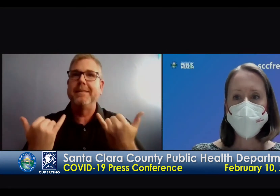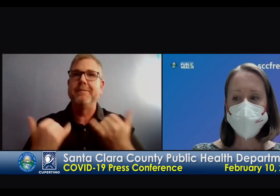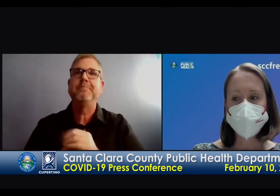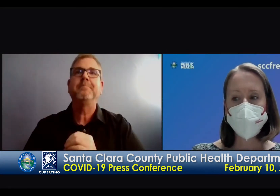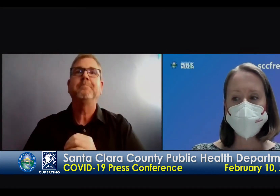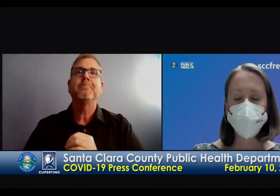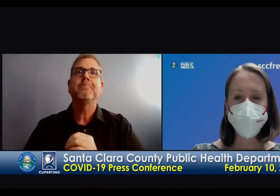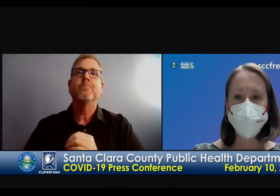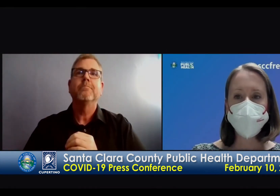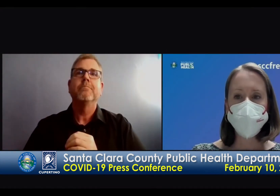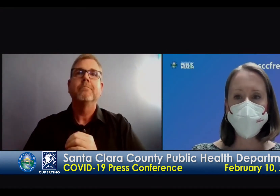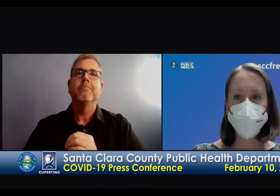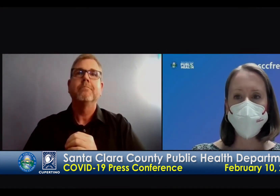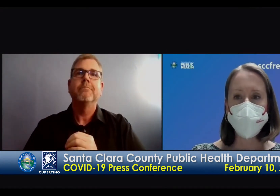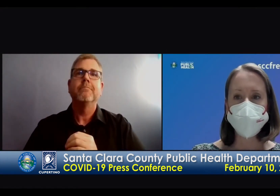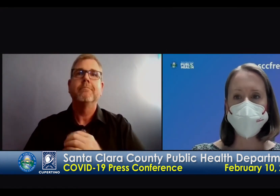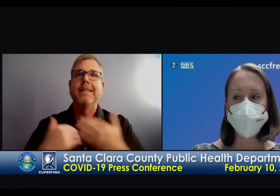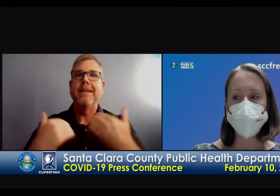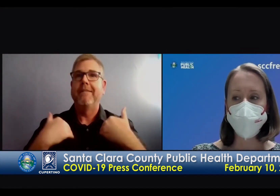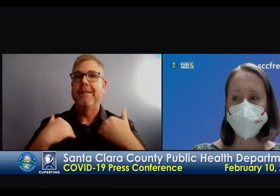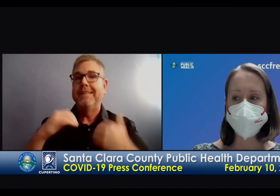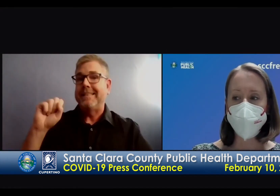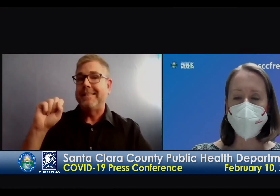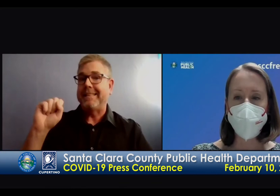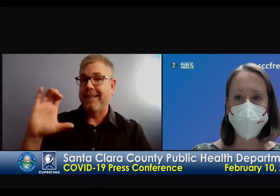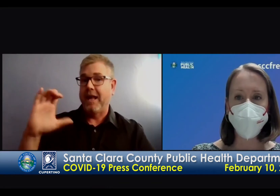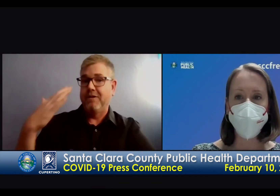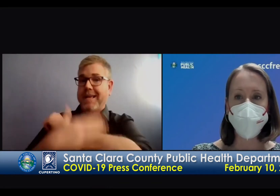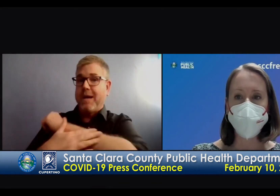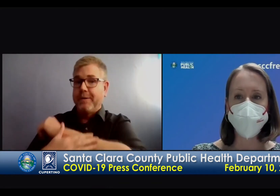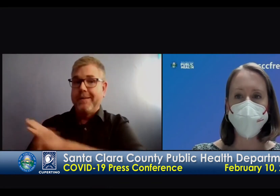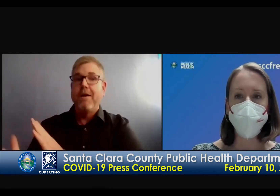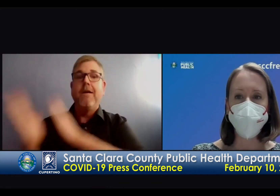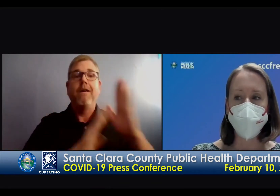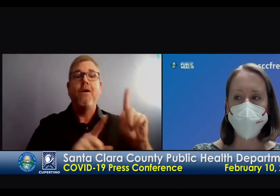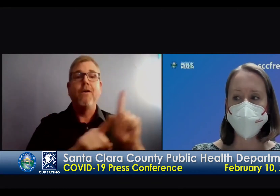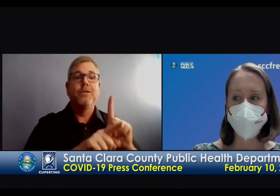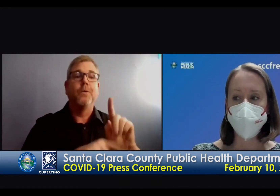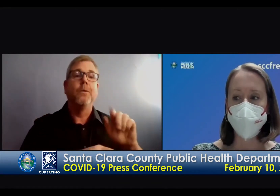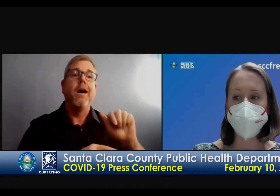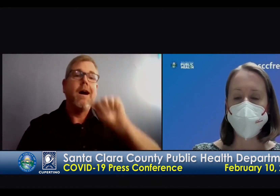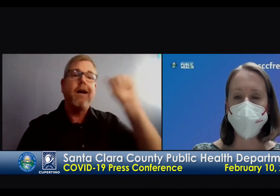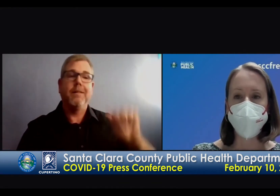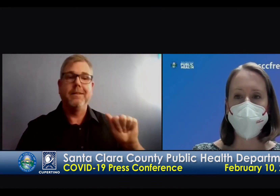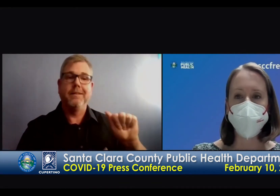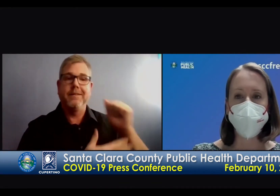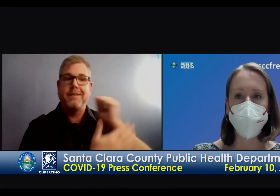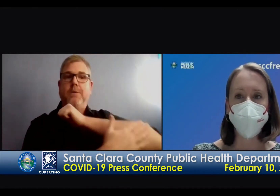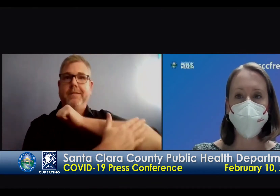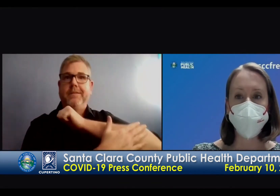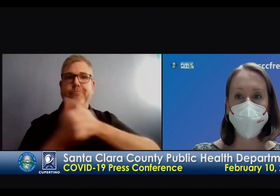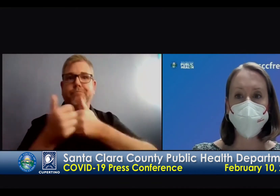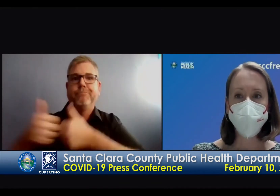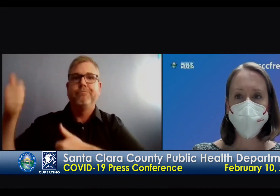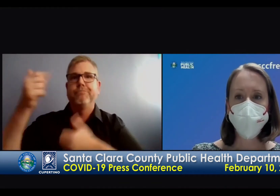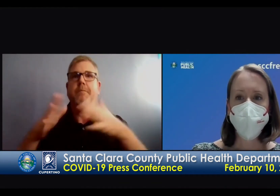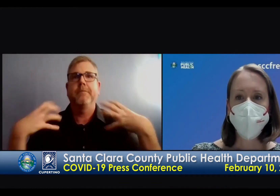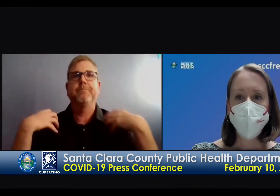to discuss the first two cases of the South African variant of COVID-19 identified in